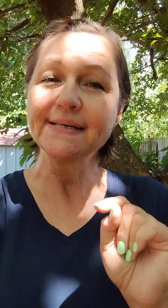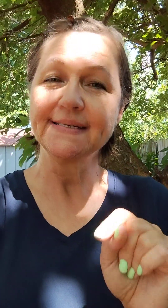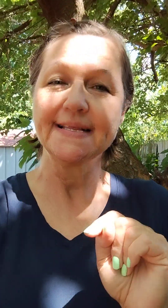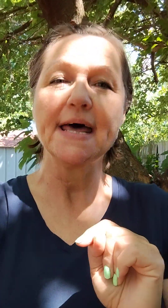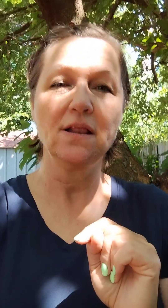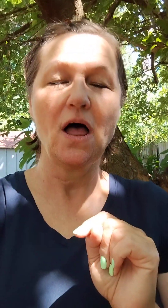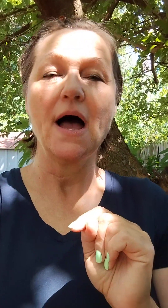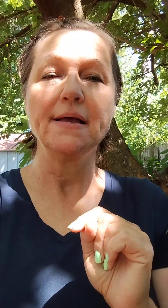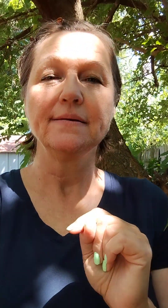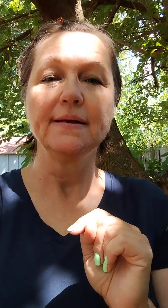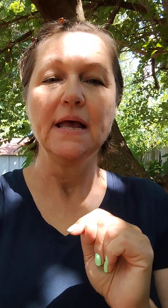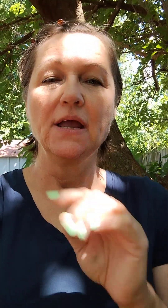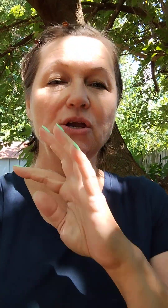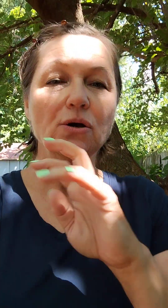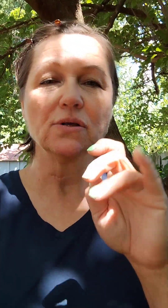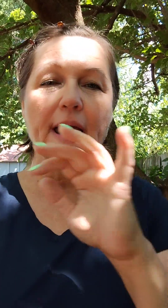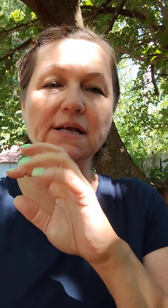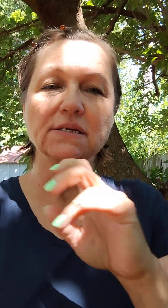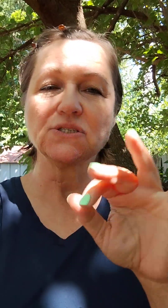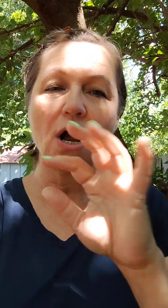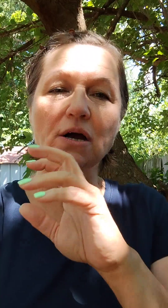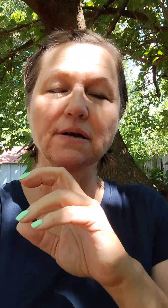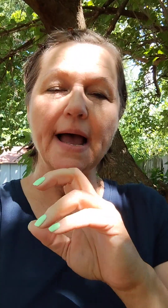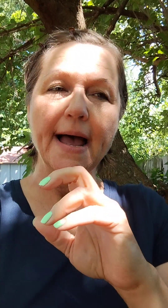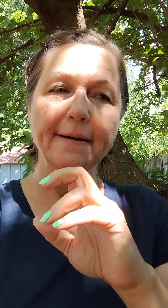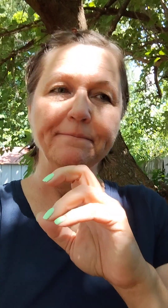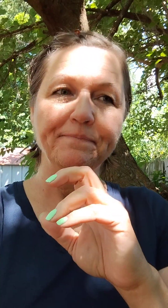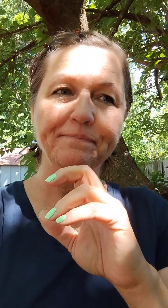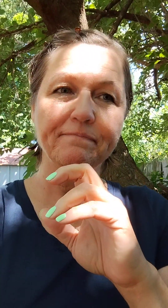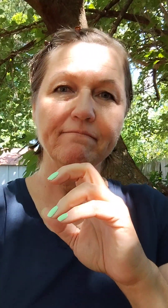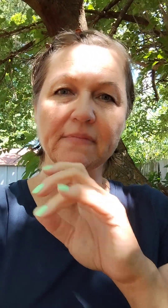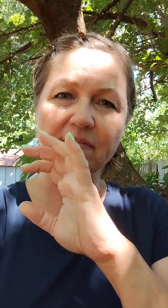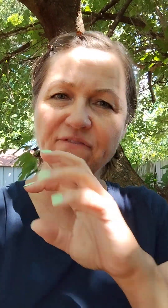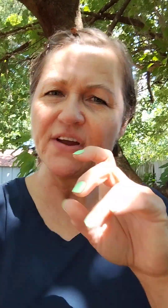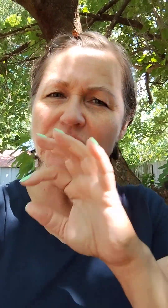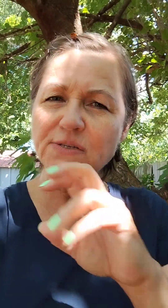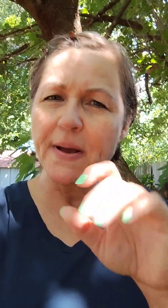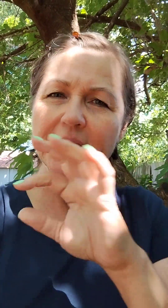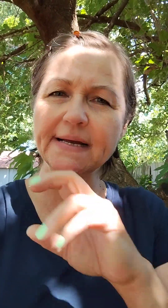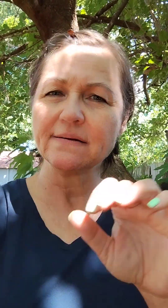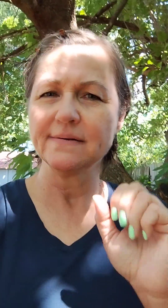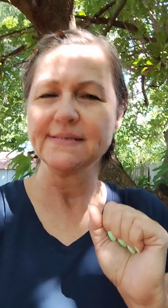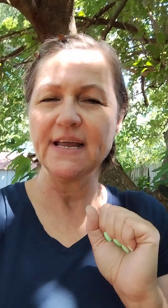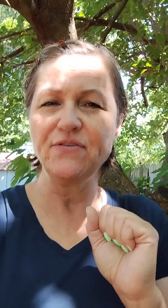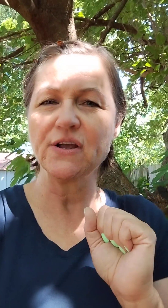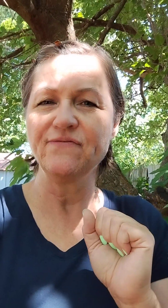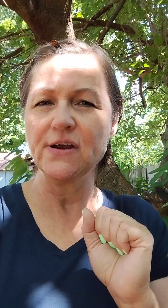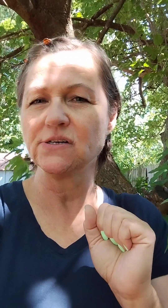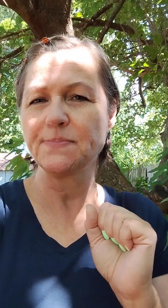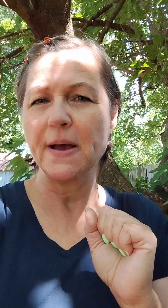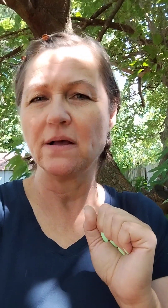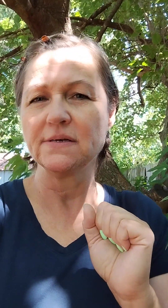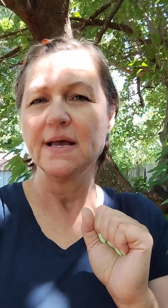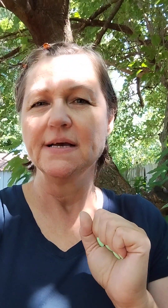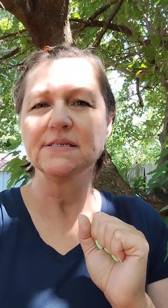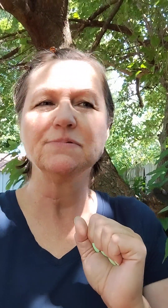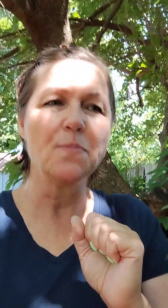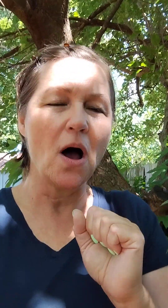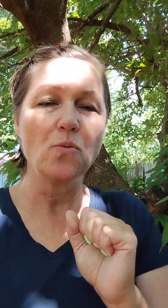Practice that a lot. You'll start finger spelling. See if you can finger spell some small